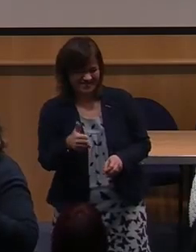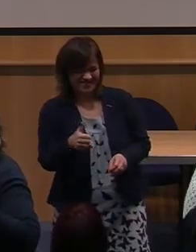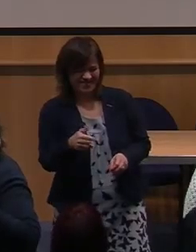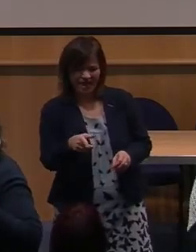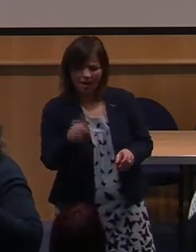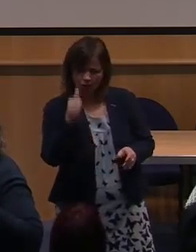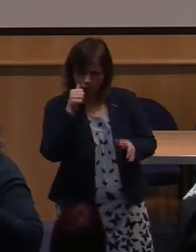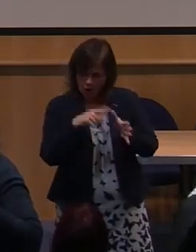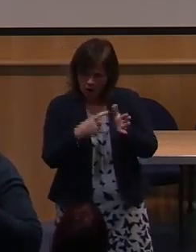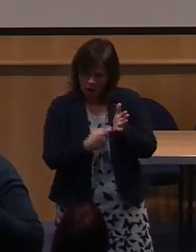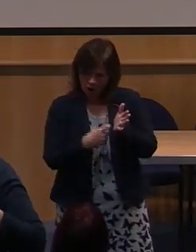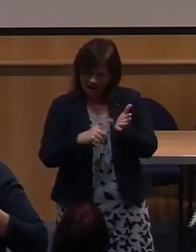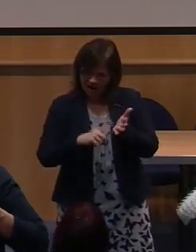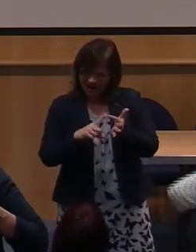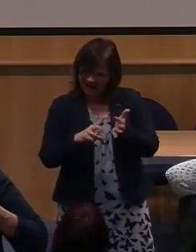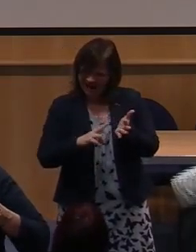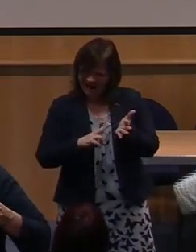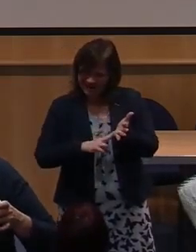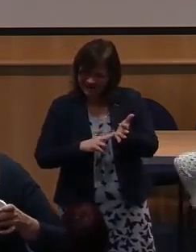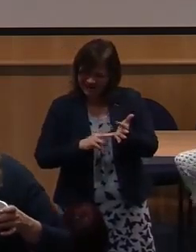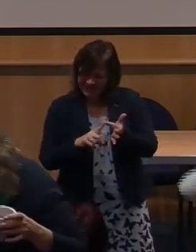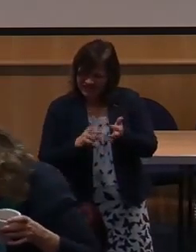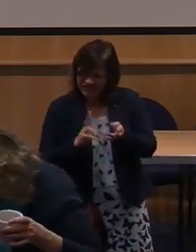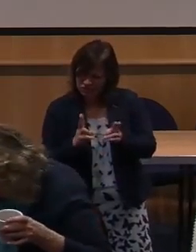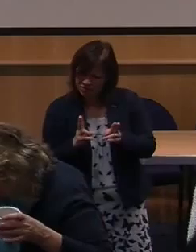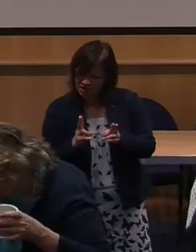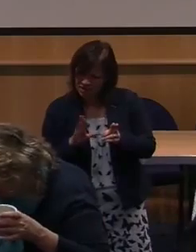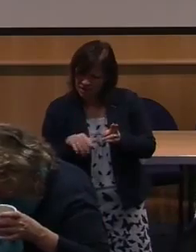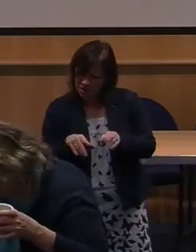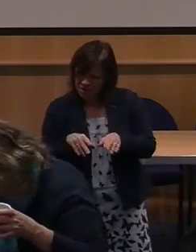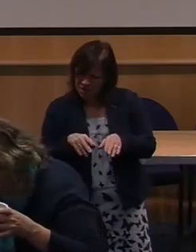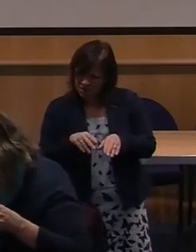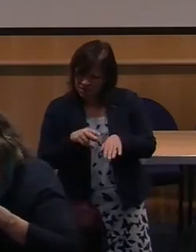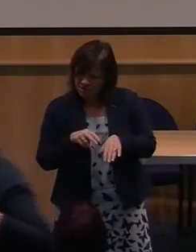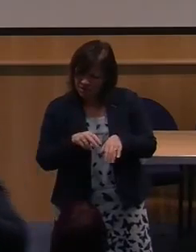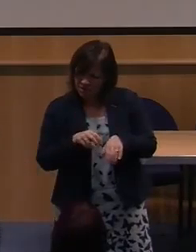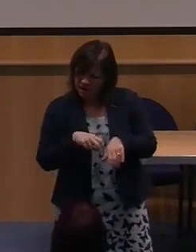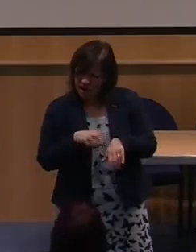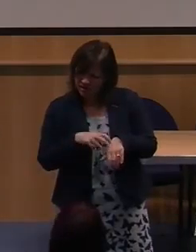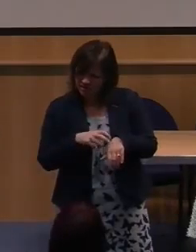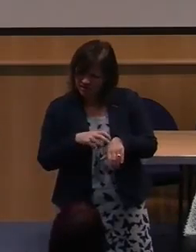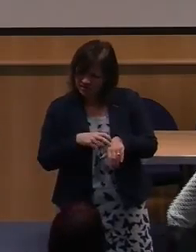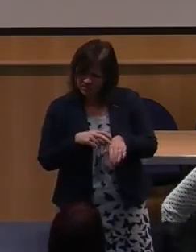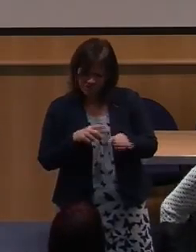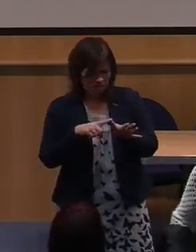Let me go around. Is it possible to go, Lyndon? Did I need to go around that way, or can I go this way? Thank you.